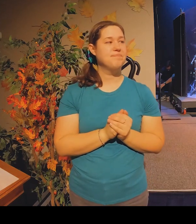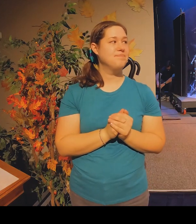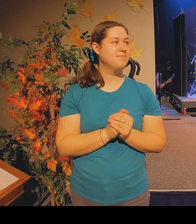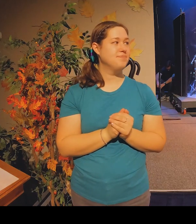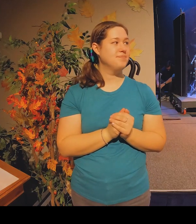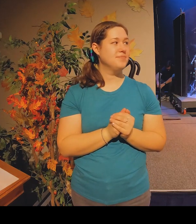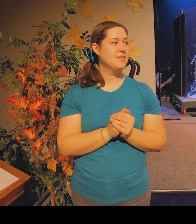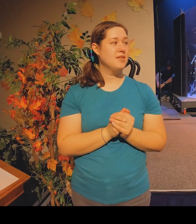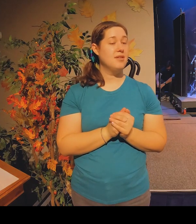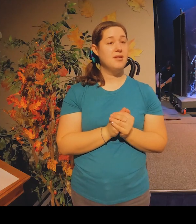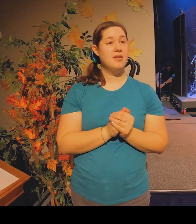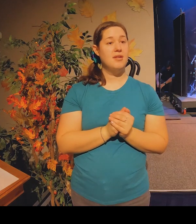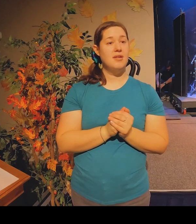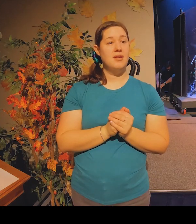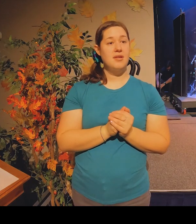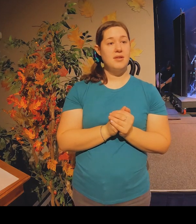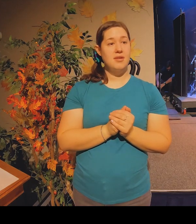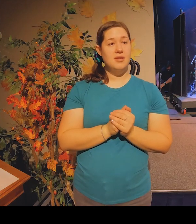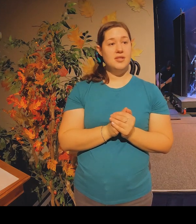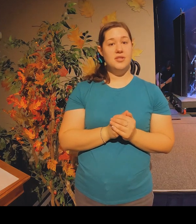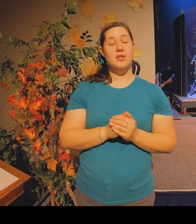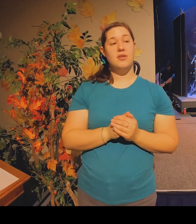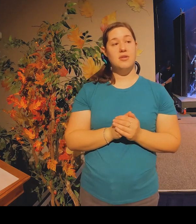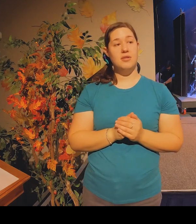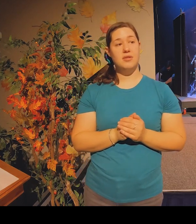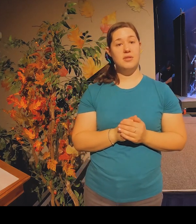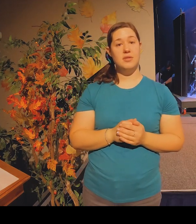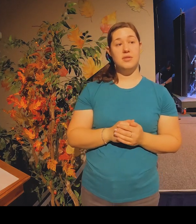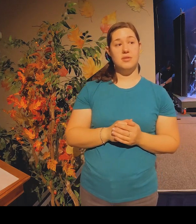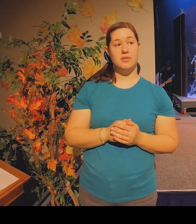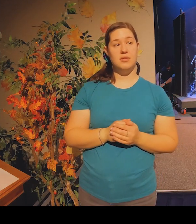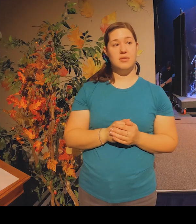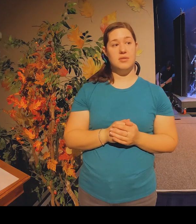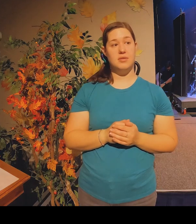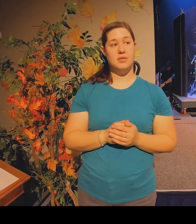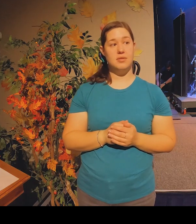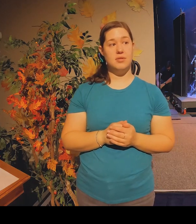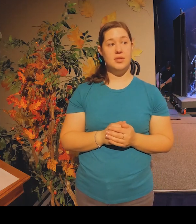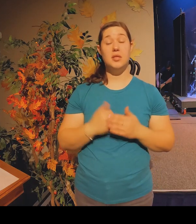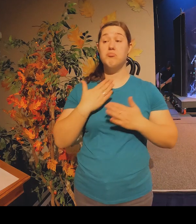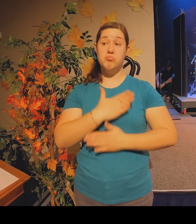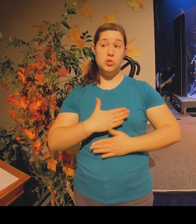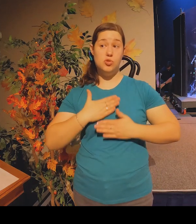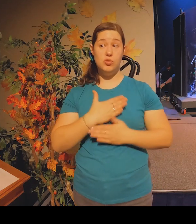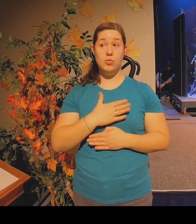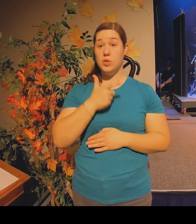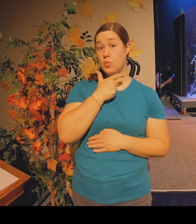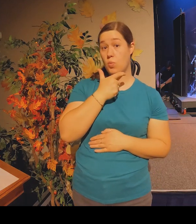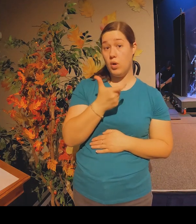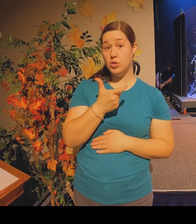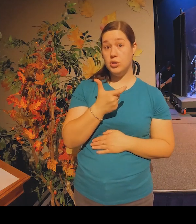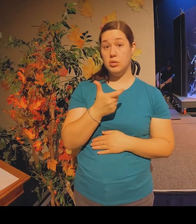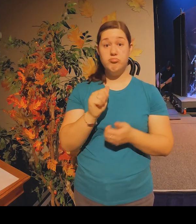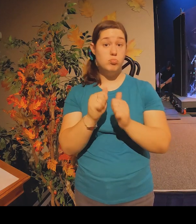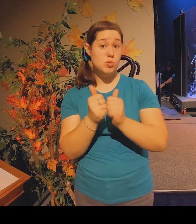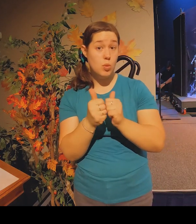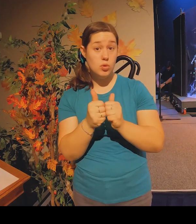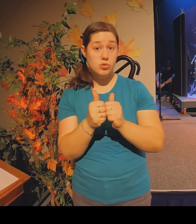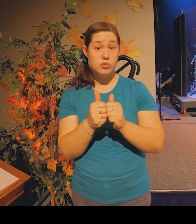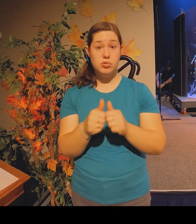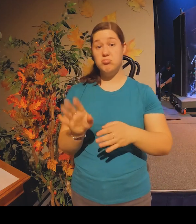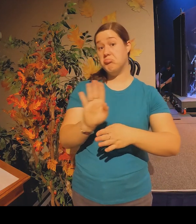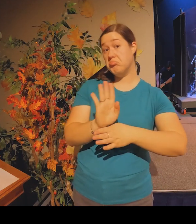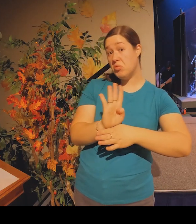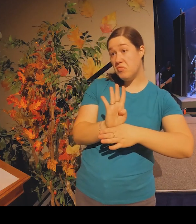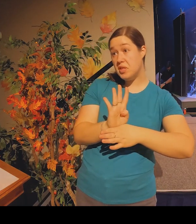The son of Diane and Mike Starling. He enjoys watching sports, movies, and